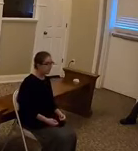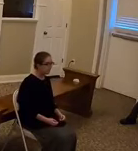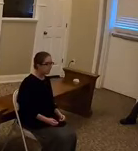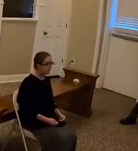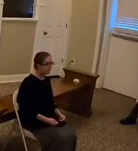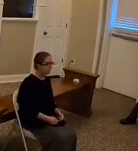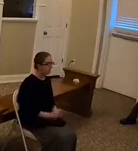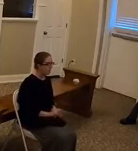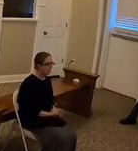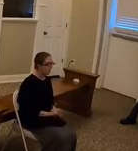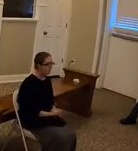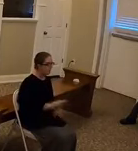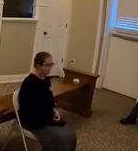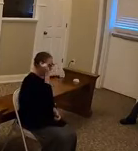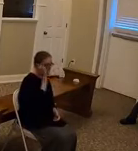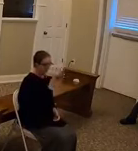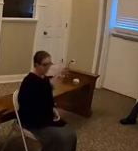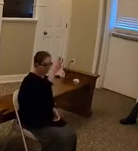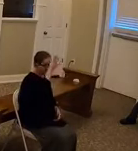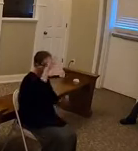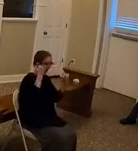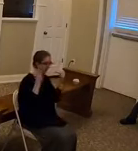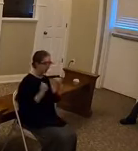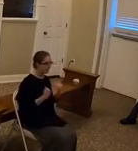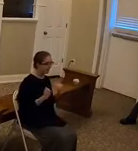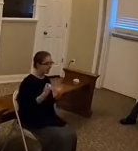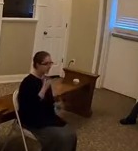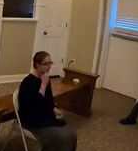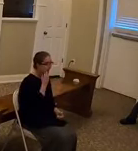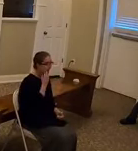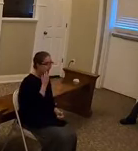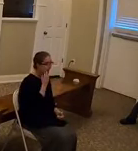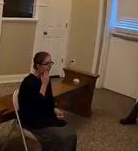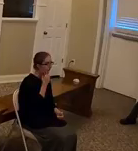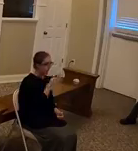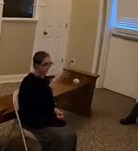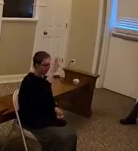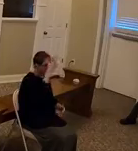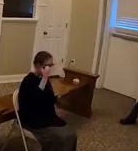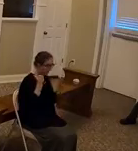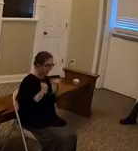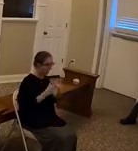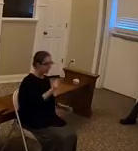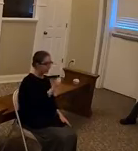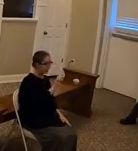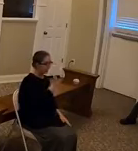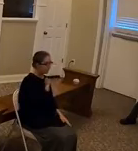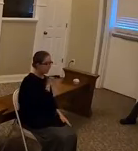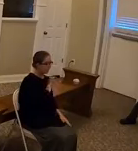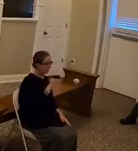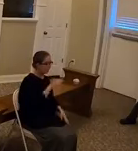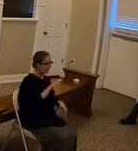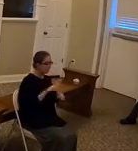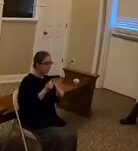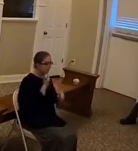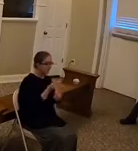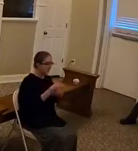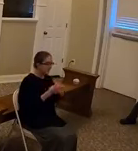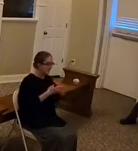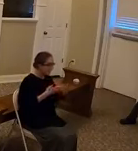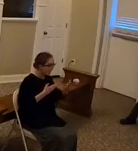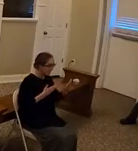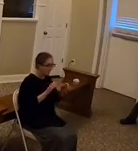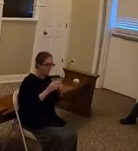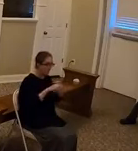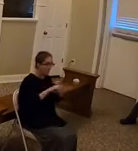Woo. Because daddy's got it. Hallelujah. Daddy's got an army. It don't matter, amen,